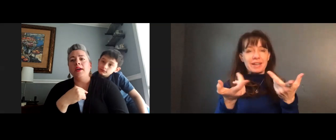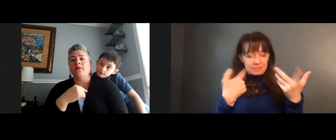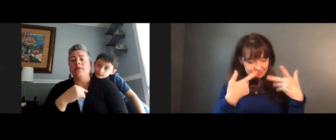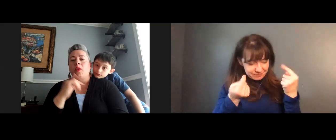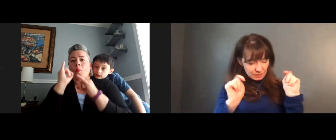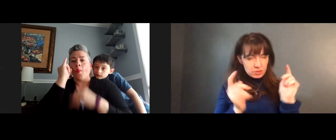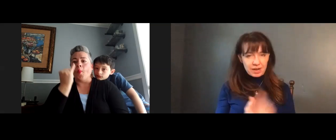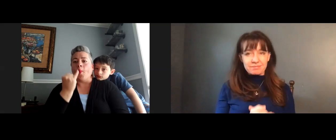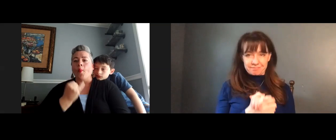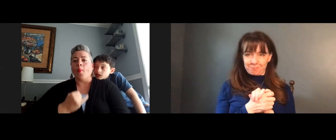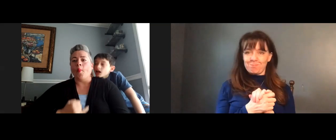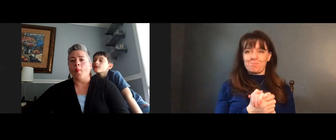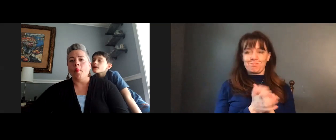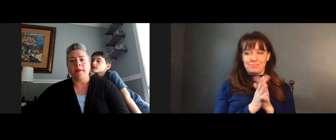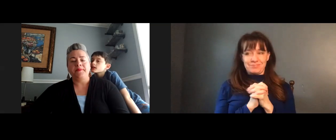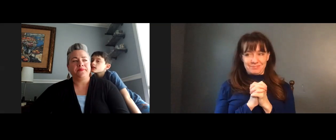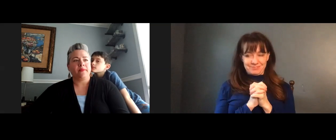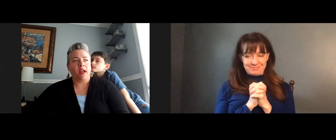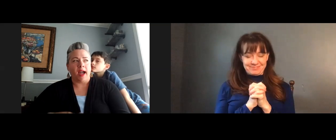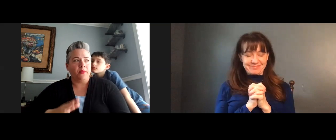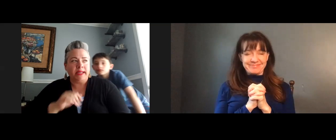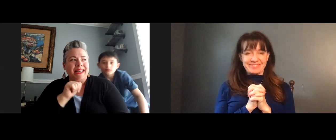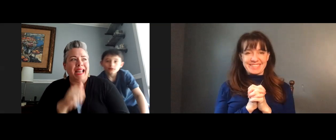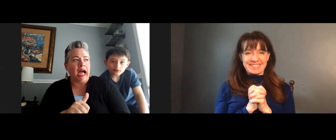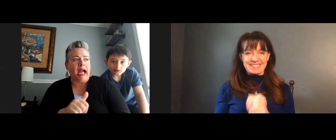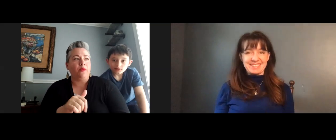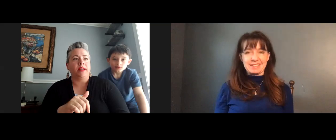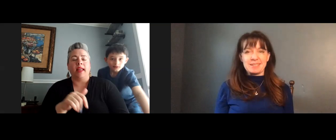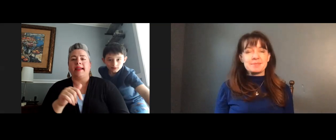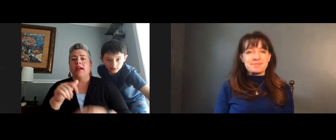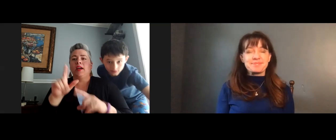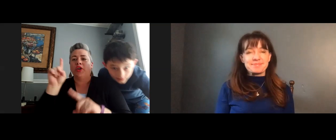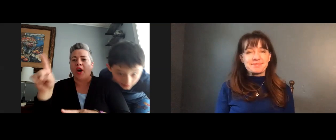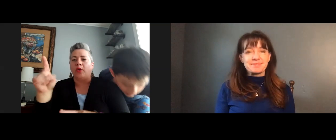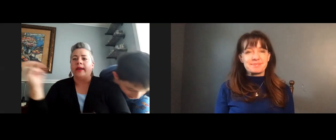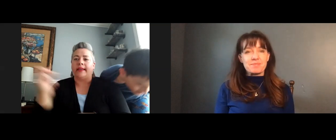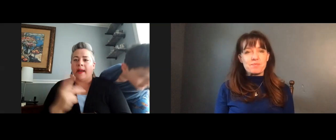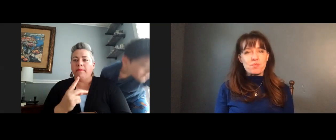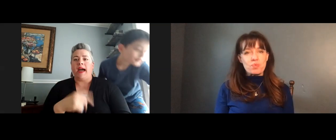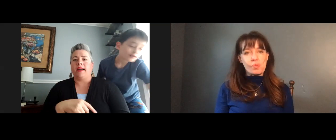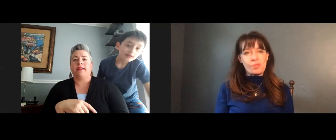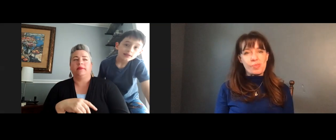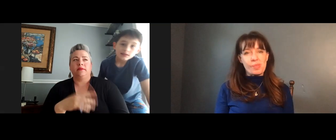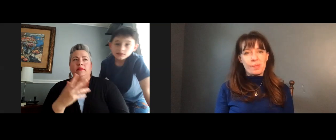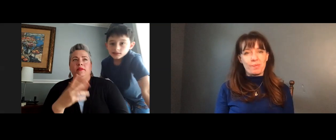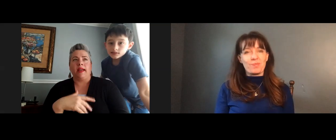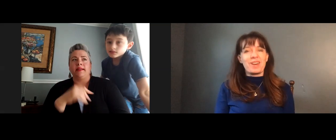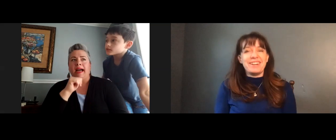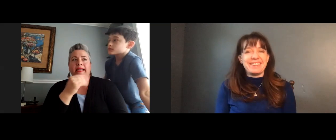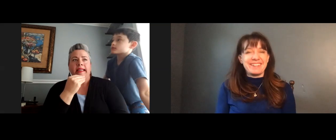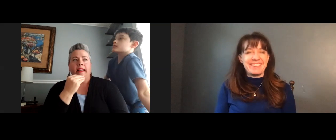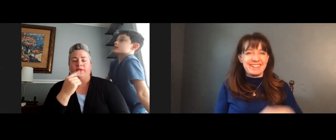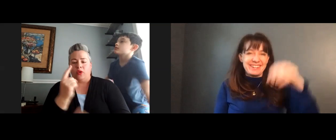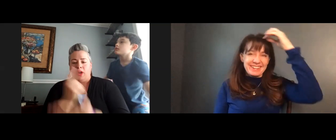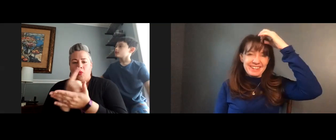would try i would not i would like go and then come back like